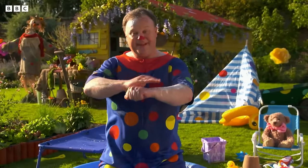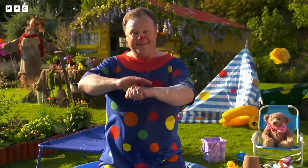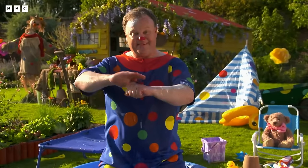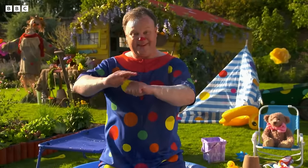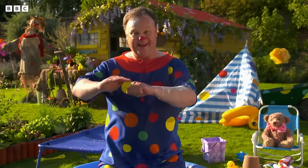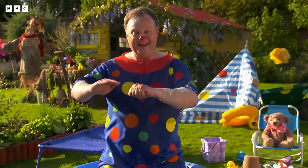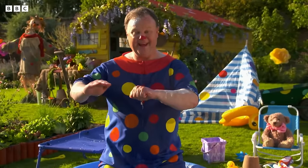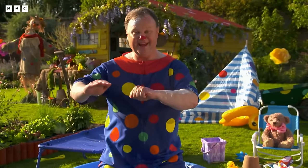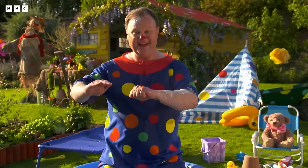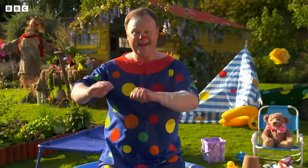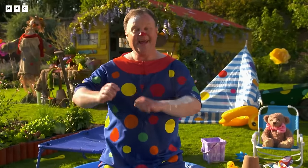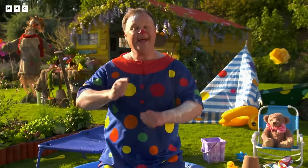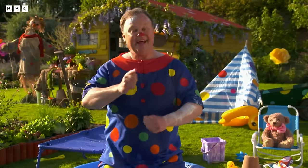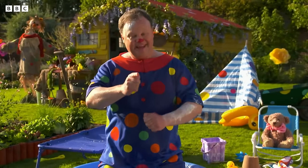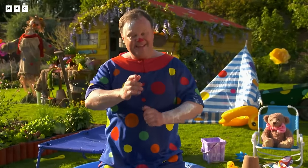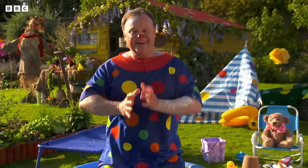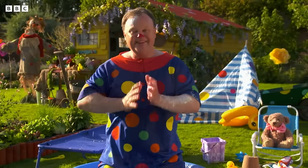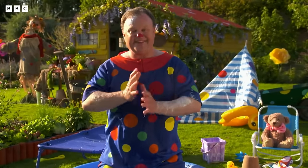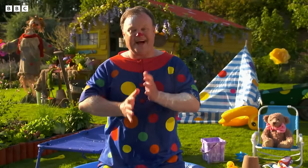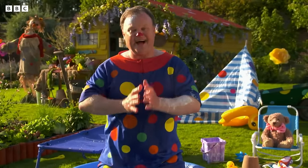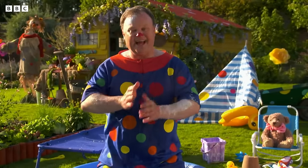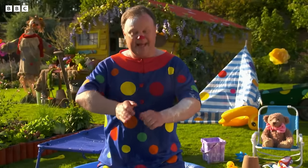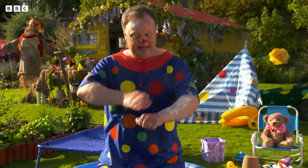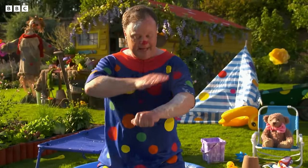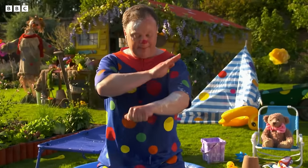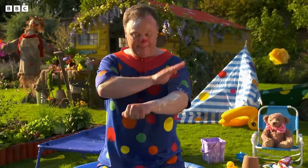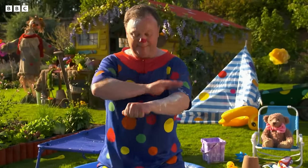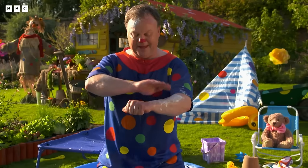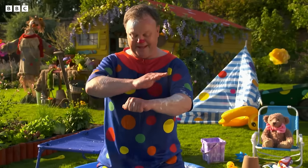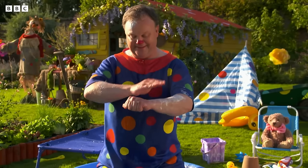Beach! You sign beach.